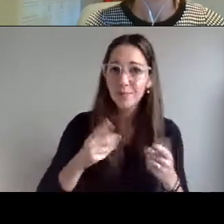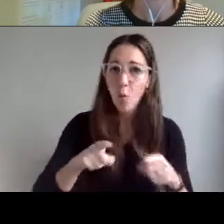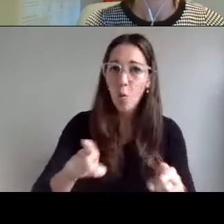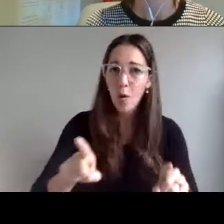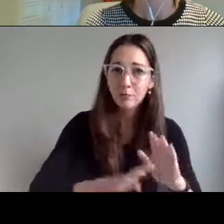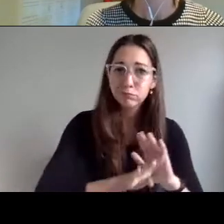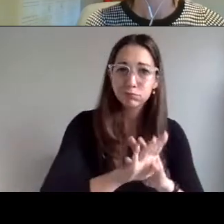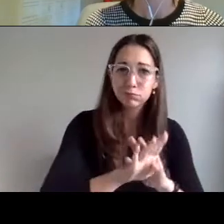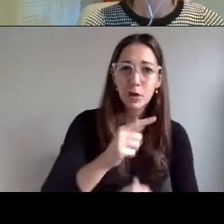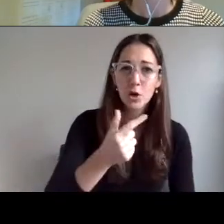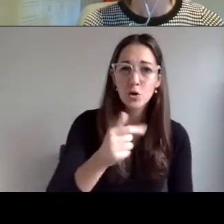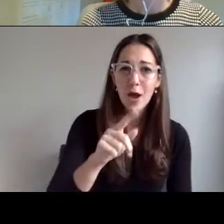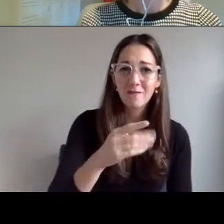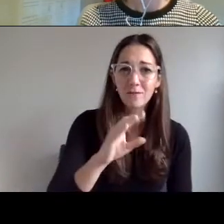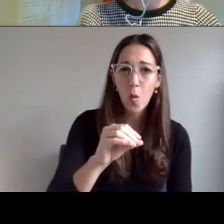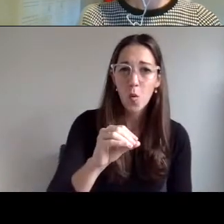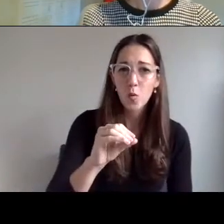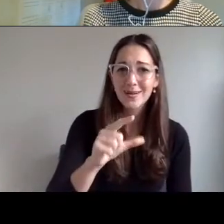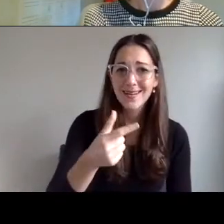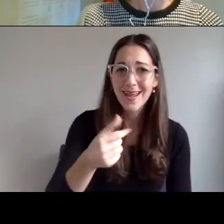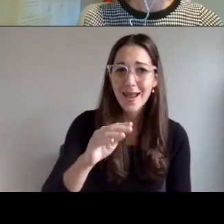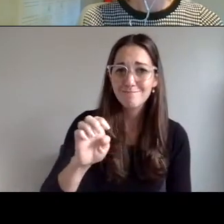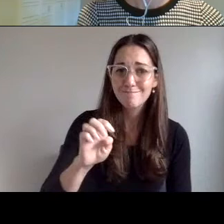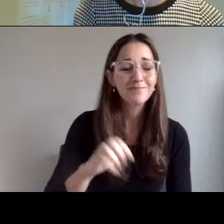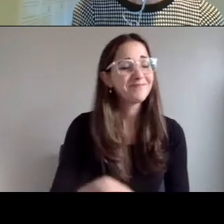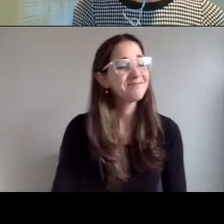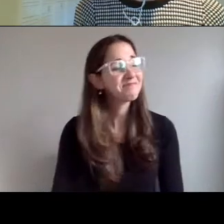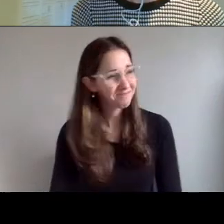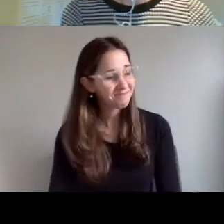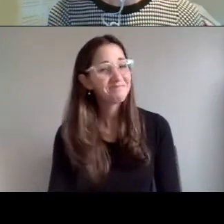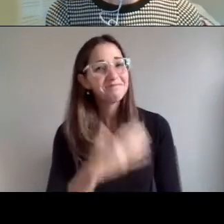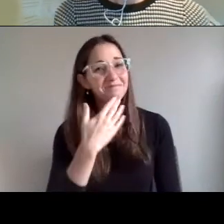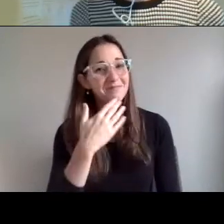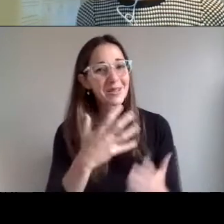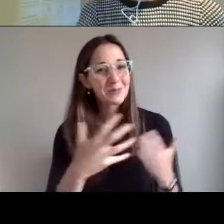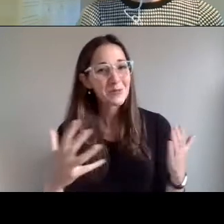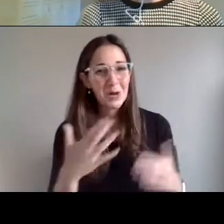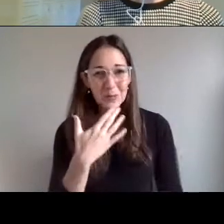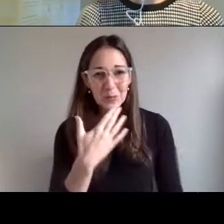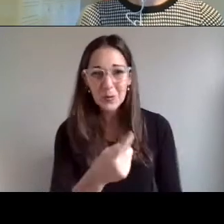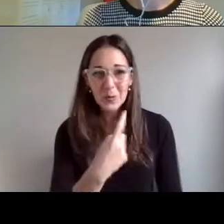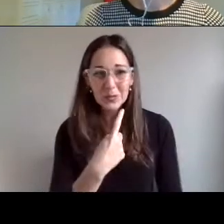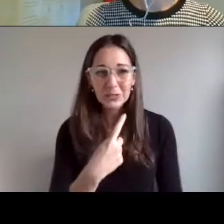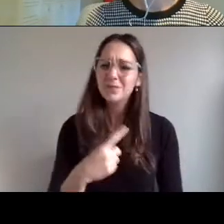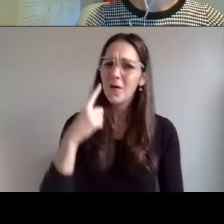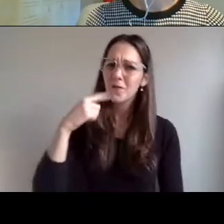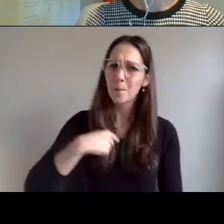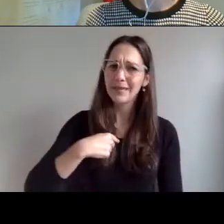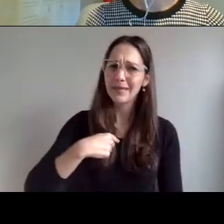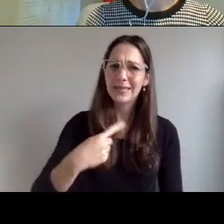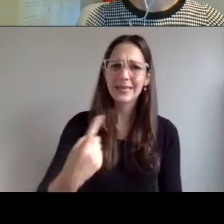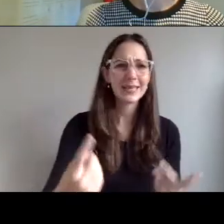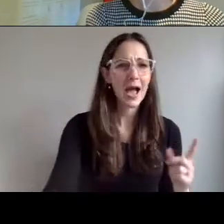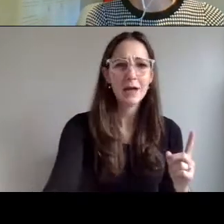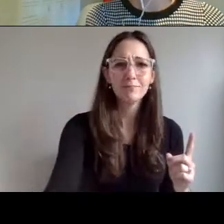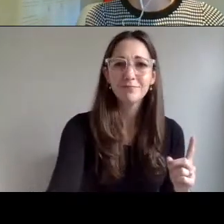Absolutely. Thank you so much for the question. You know, we, you know, as a game development company,